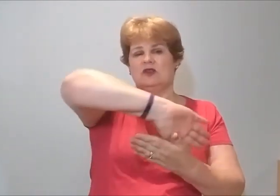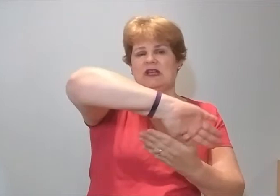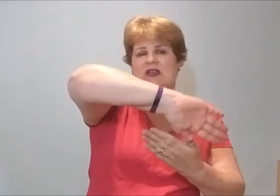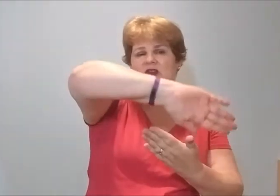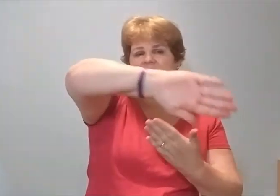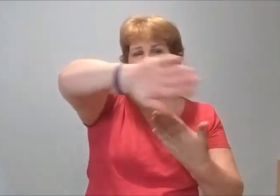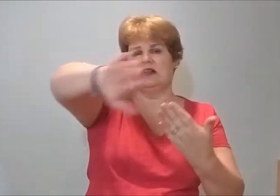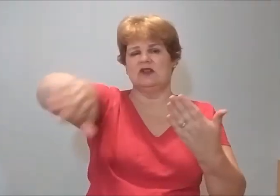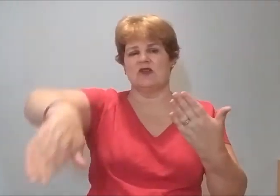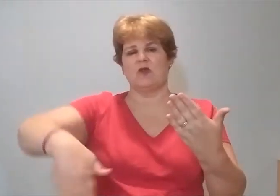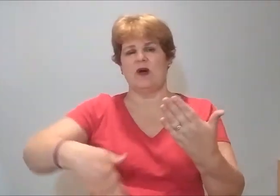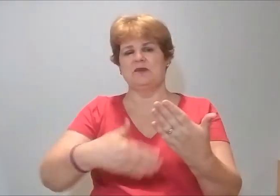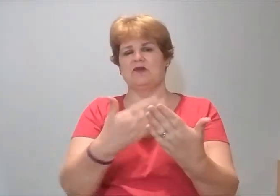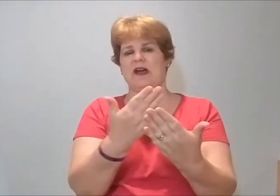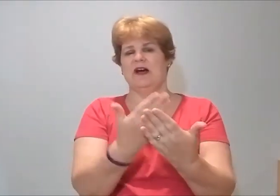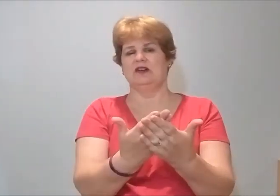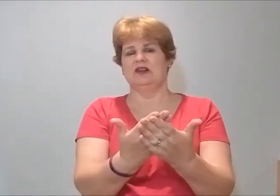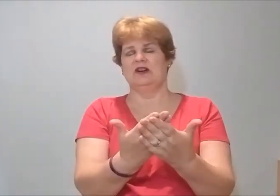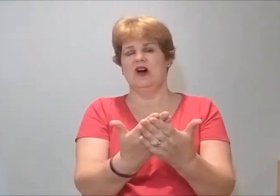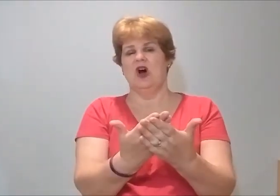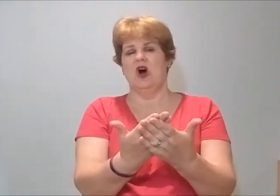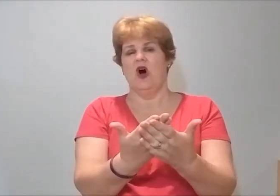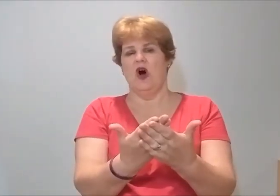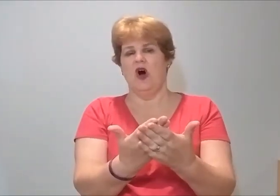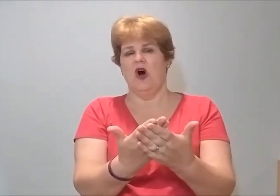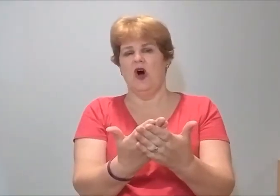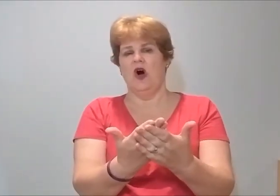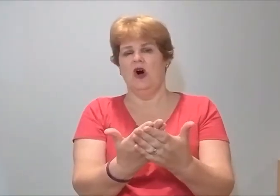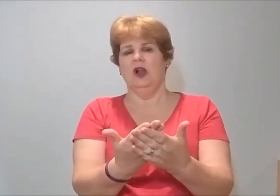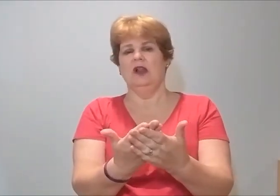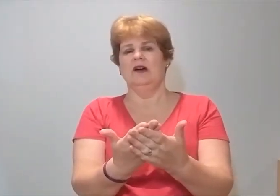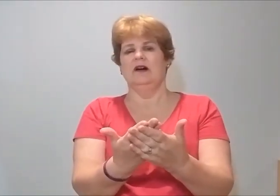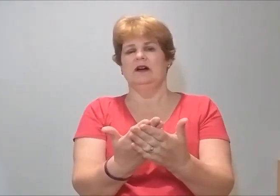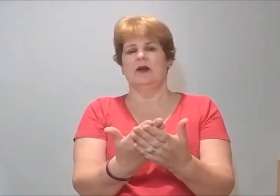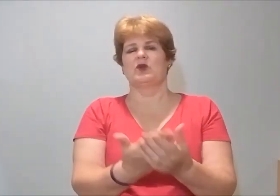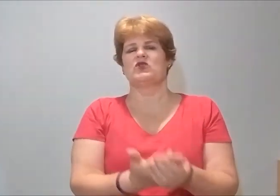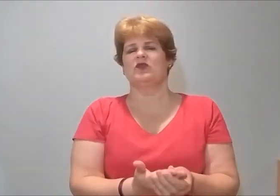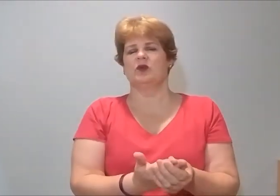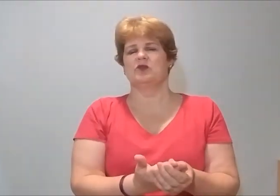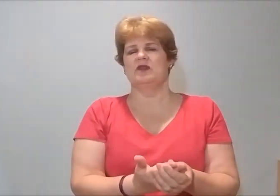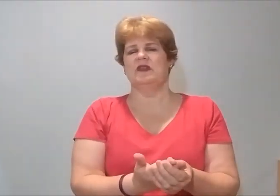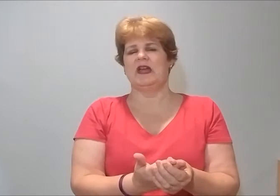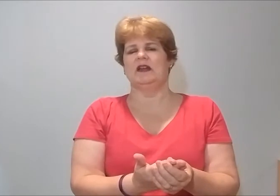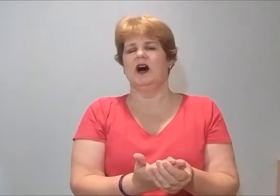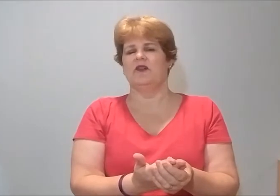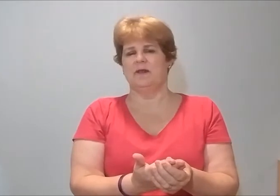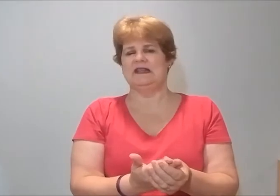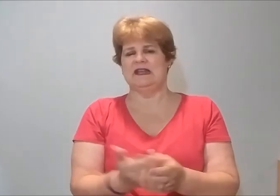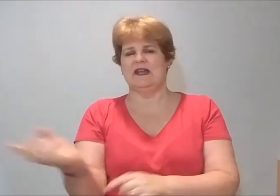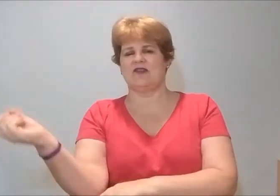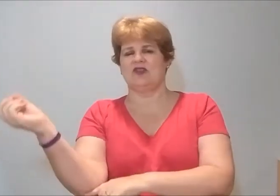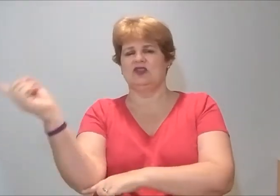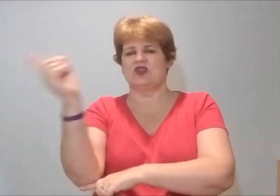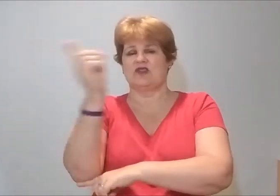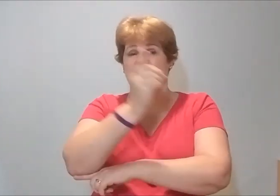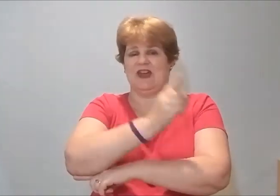take your hand and you swipe it around. All, and we're just going to abbreviate of my days to just